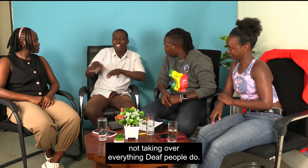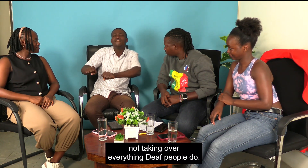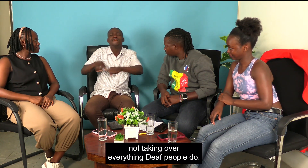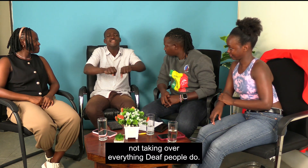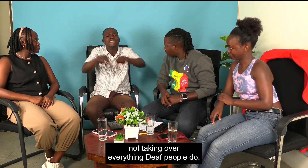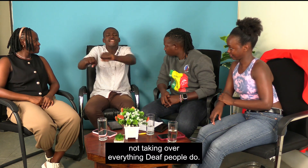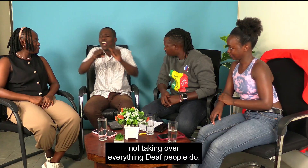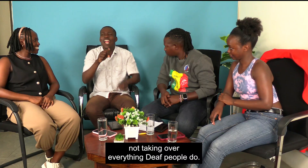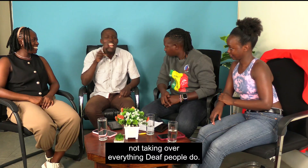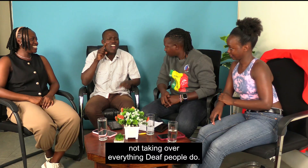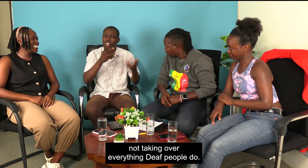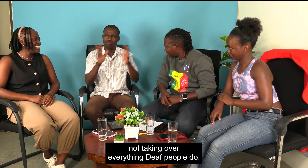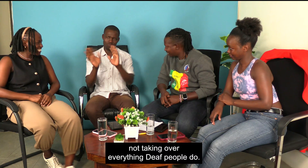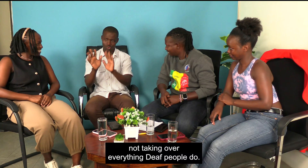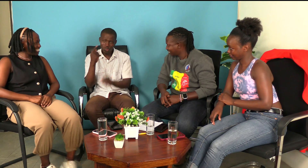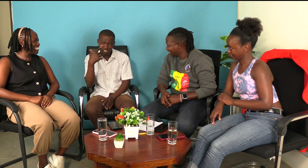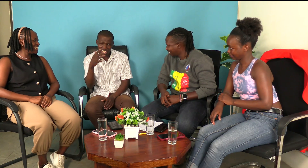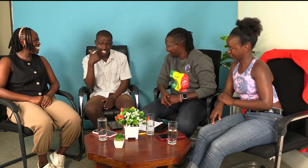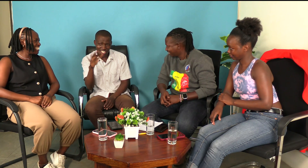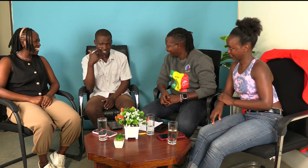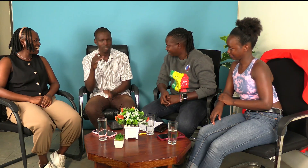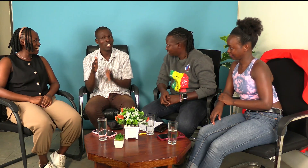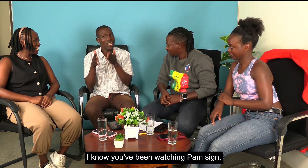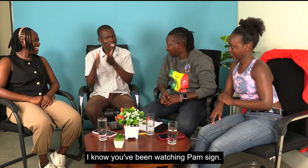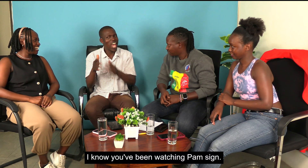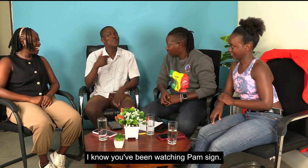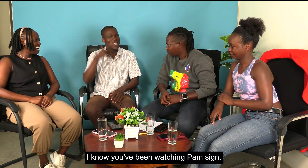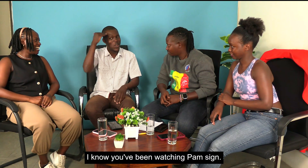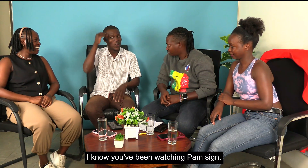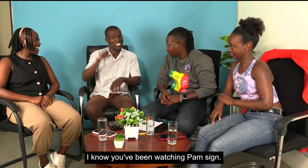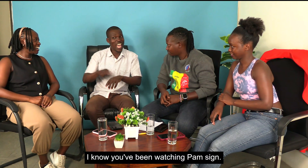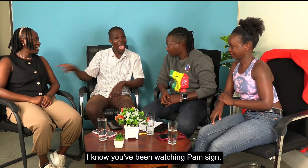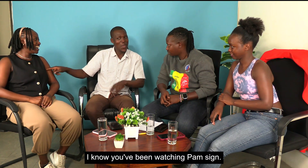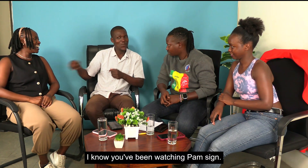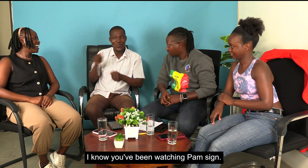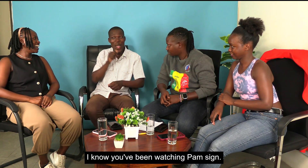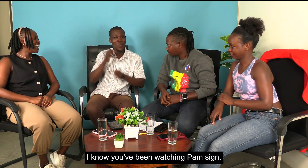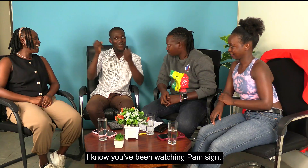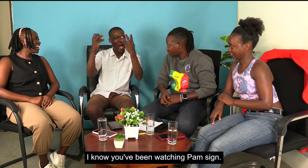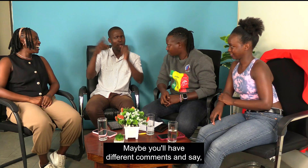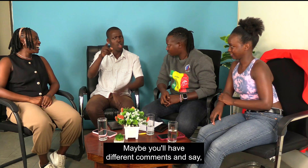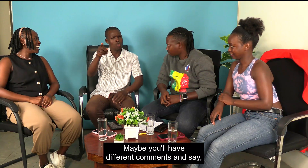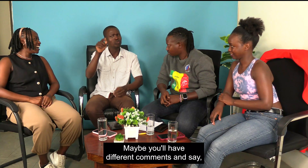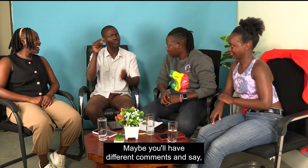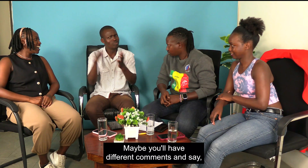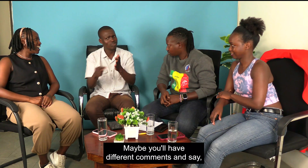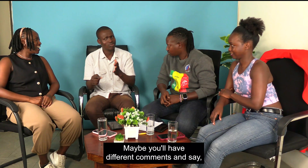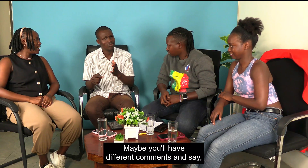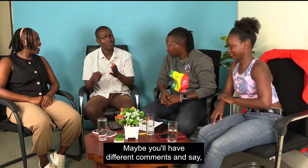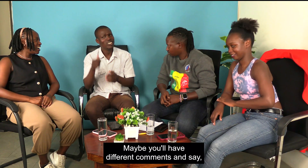the interpreter role, don't take everything for the deaf. You've seen me say that. I know, now Pam is